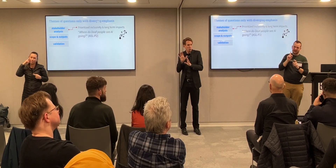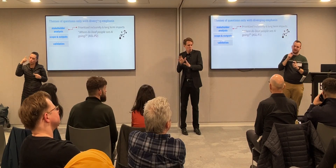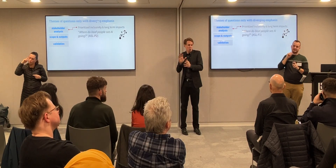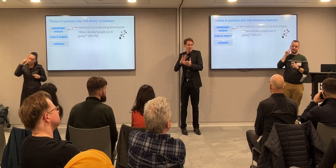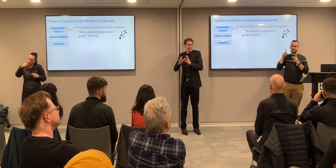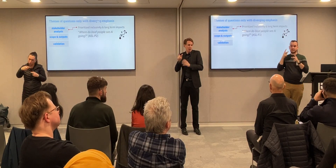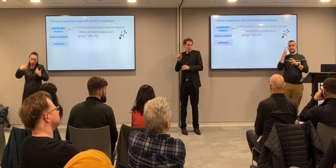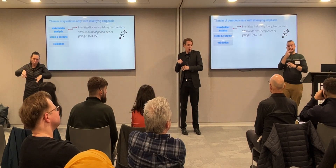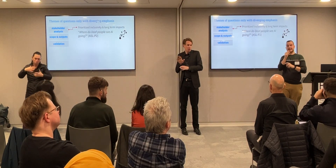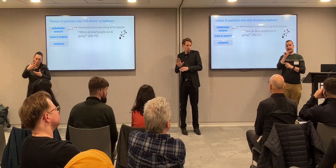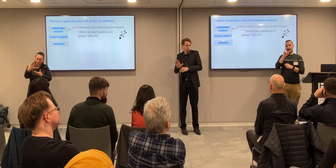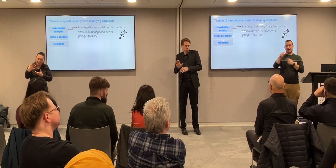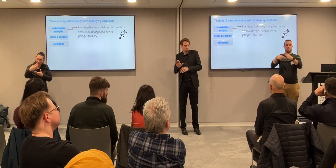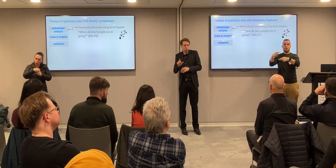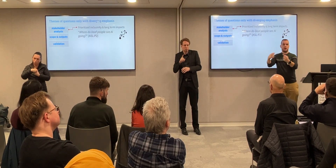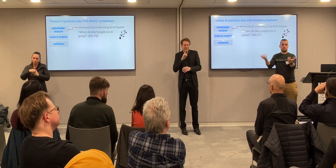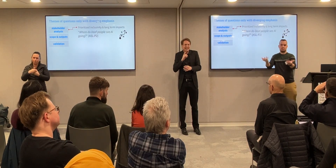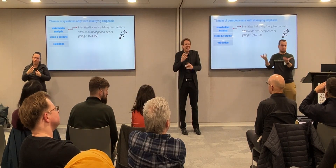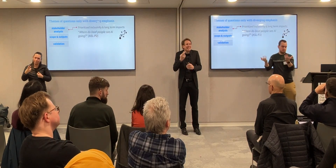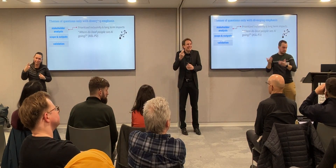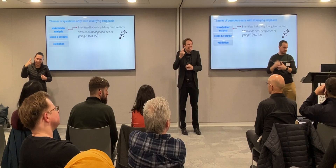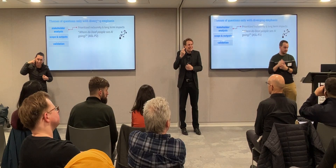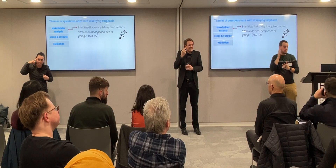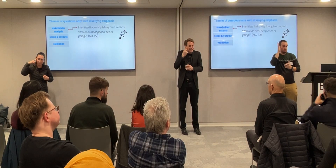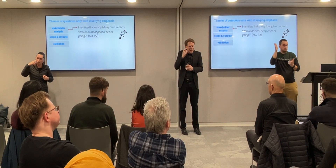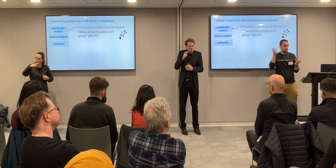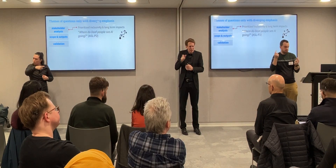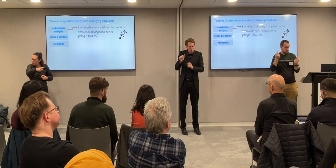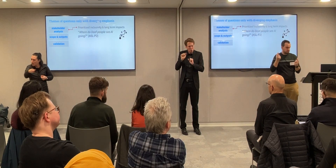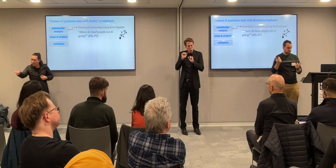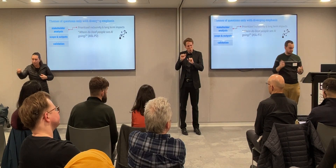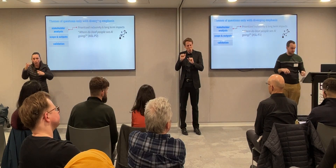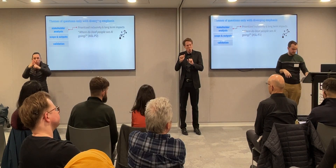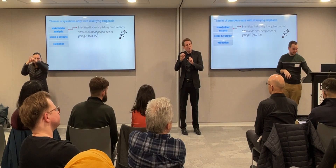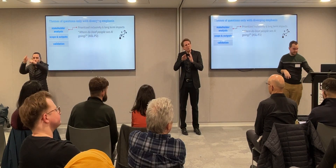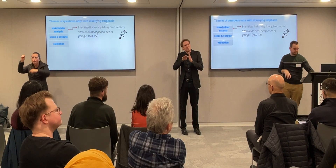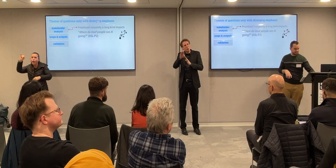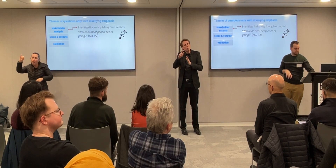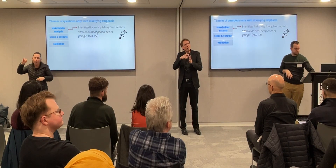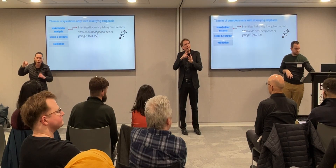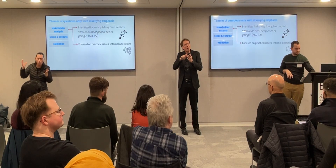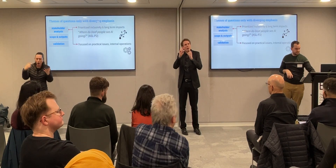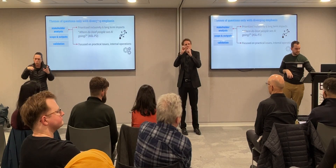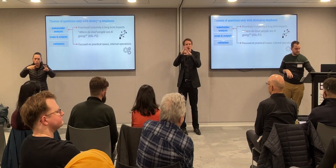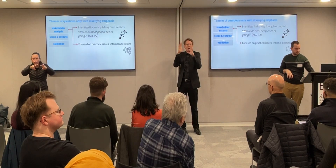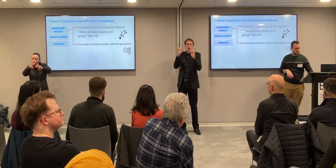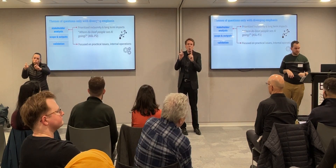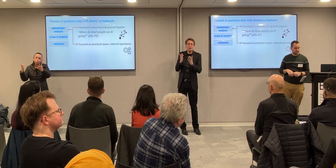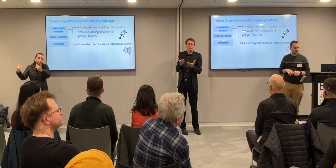said, where do deaf people see AI going in the future?